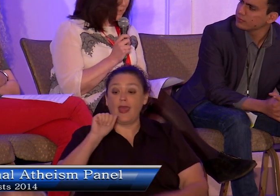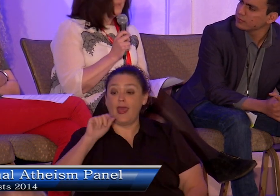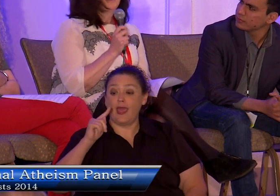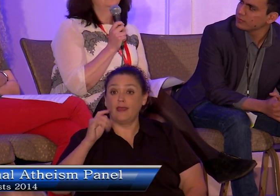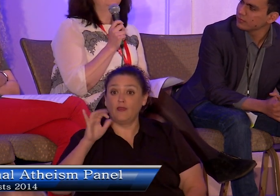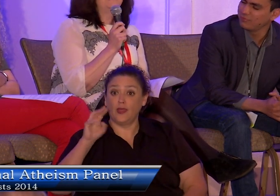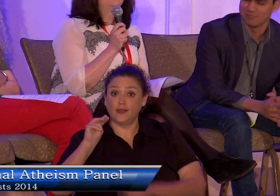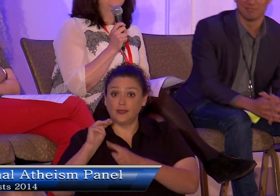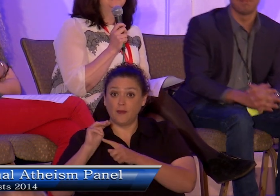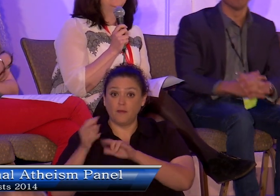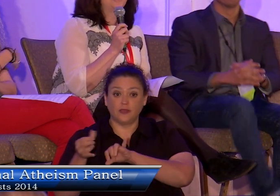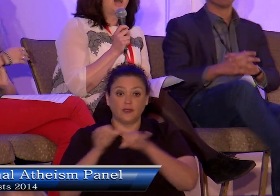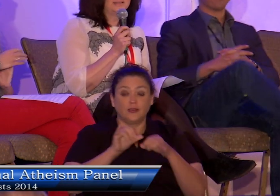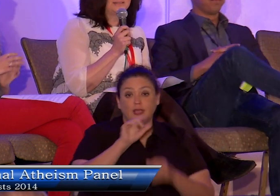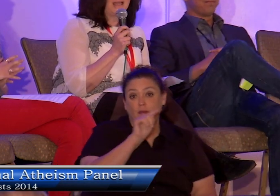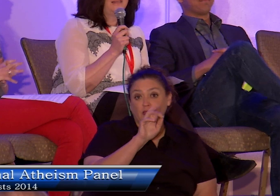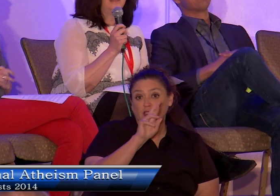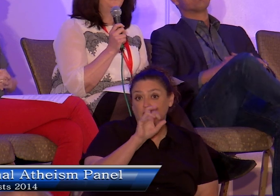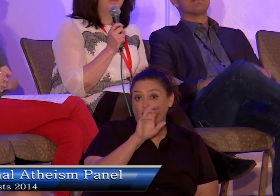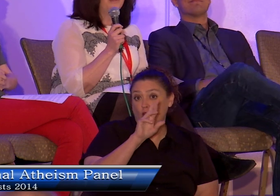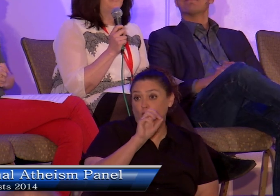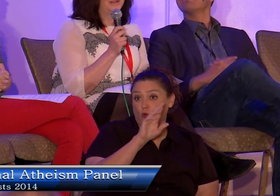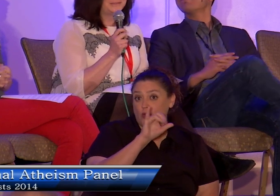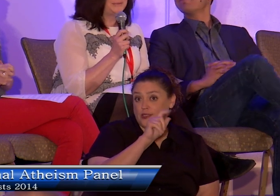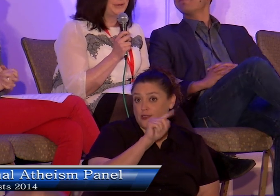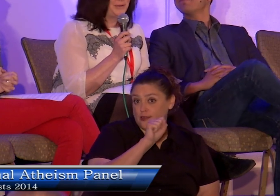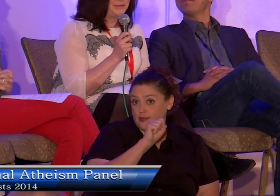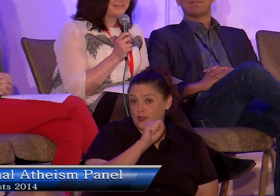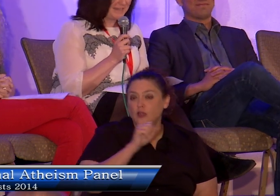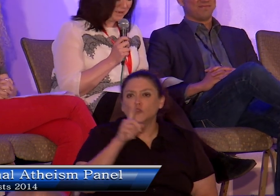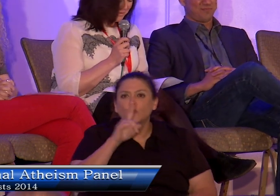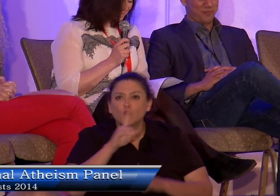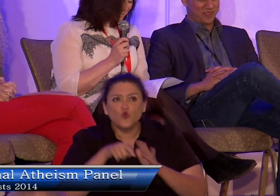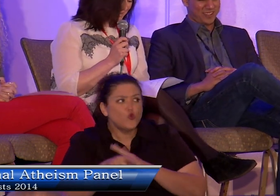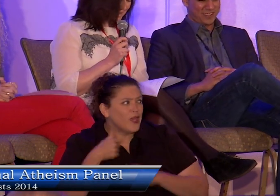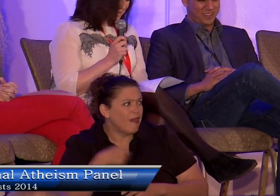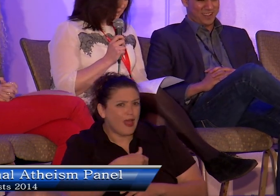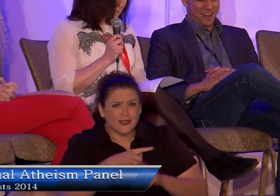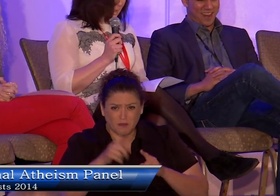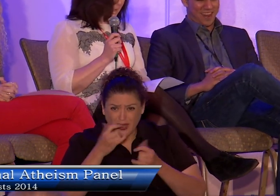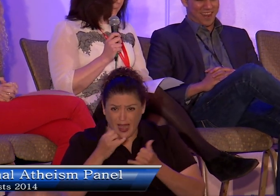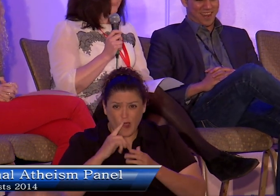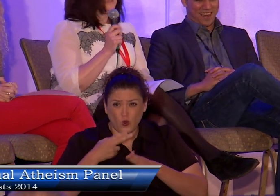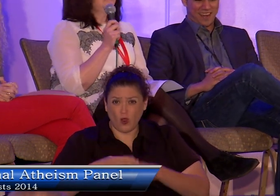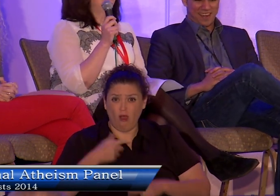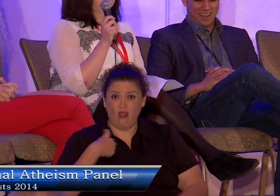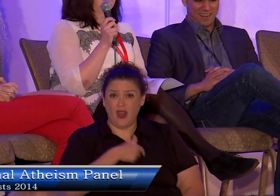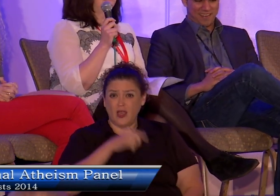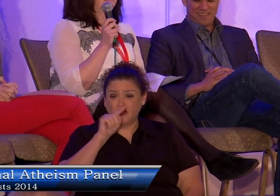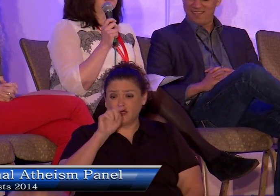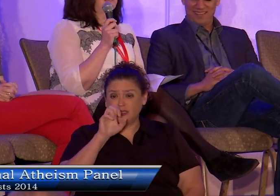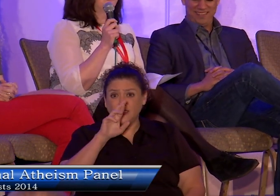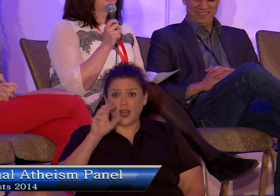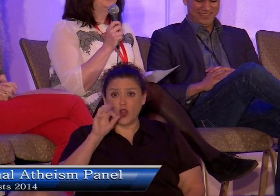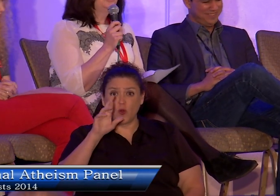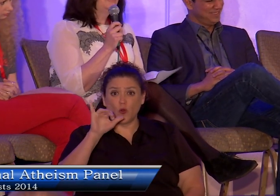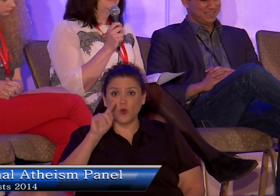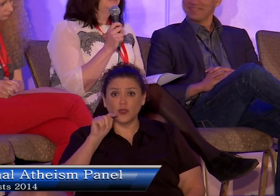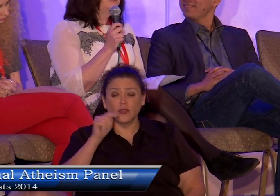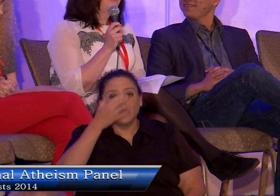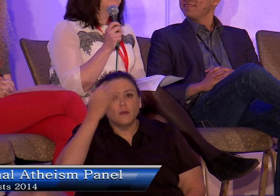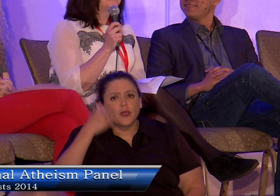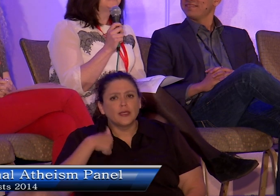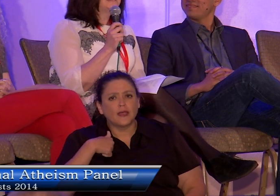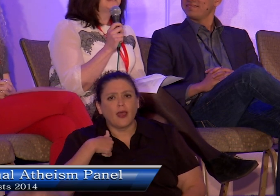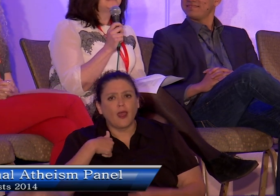of them killing us, and then we're the ones who are called terrorists. And I'm sure you know